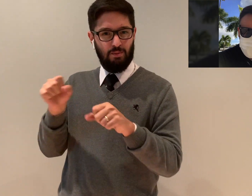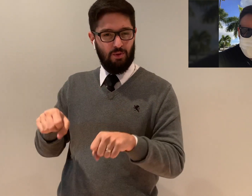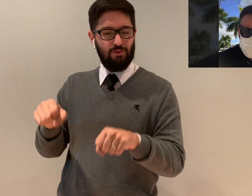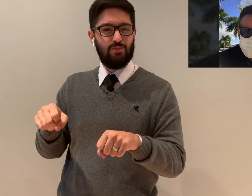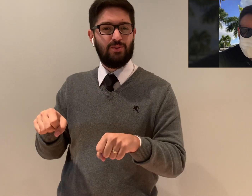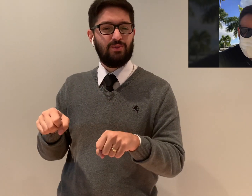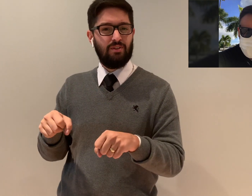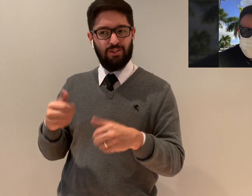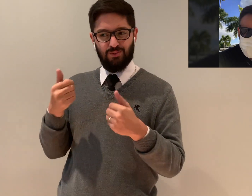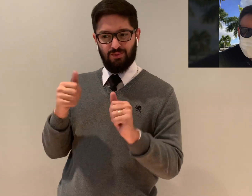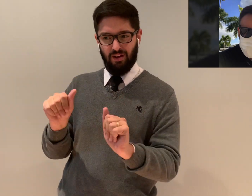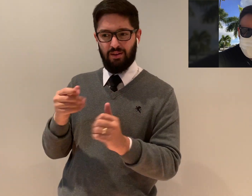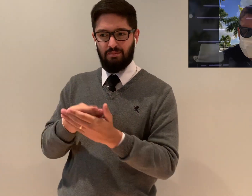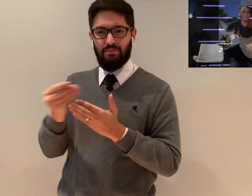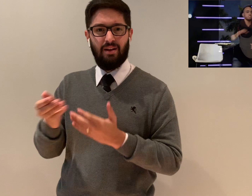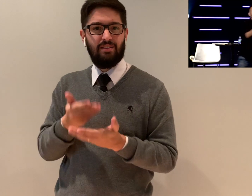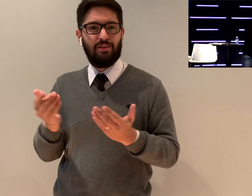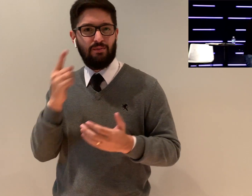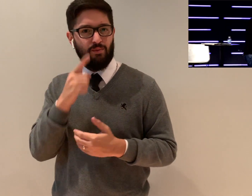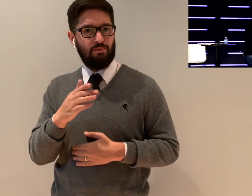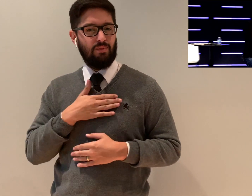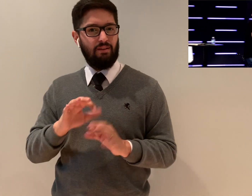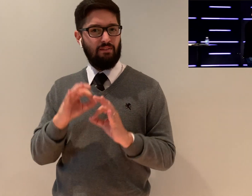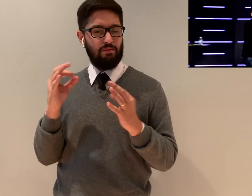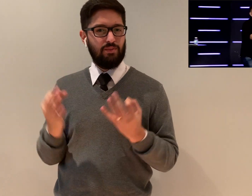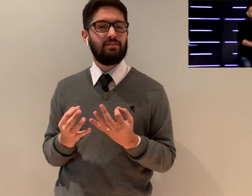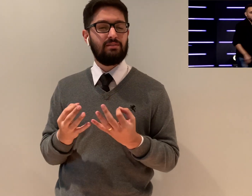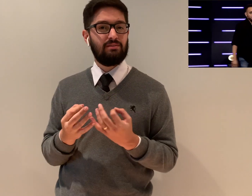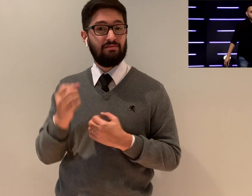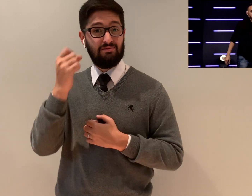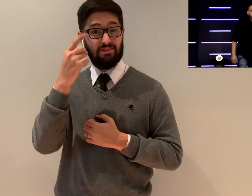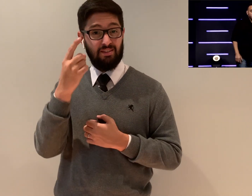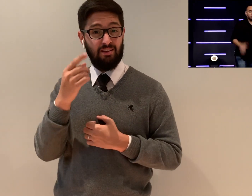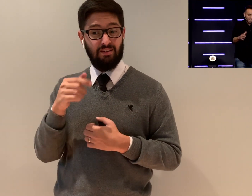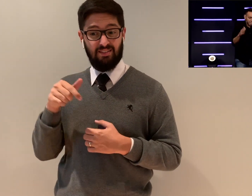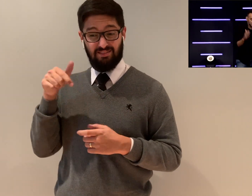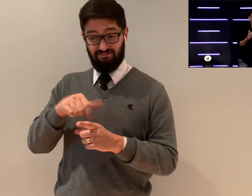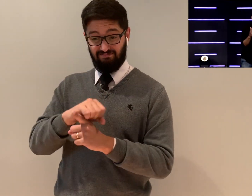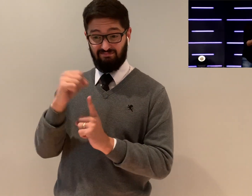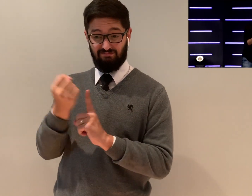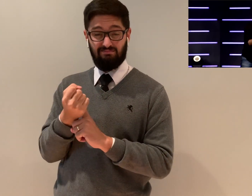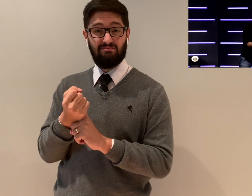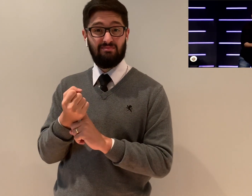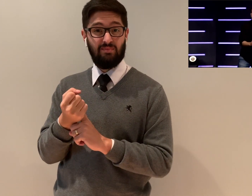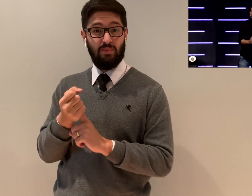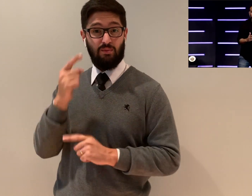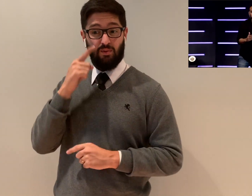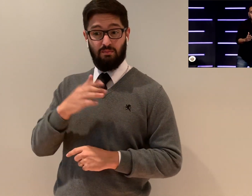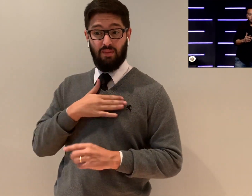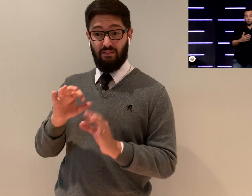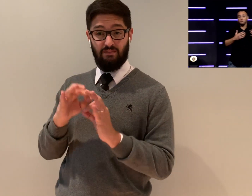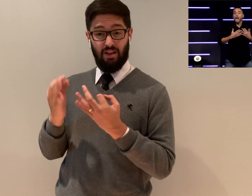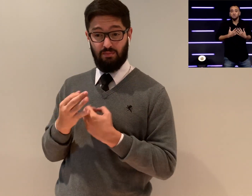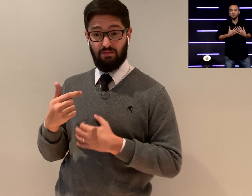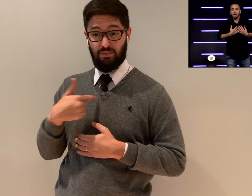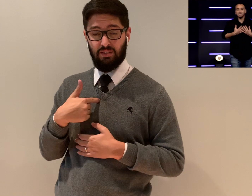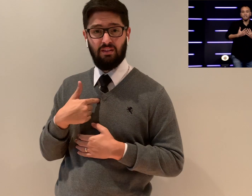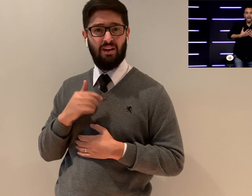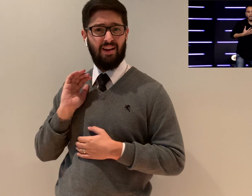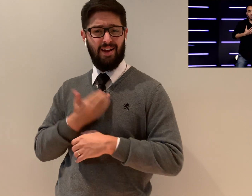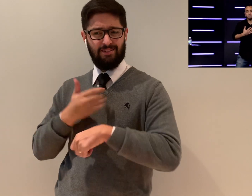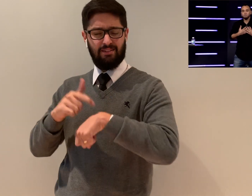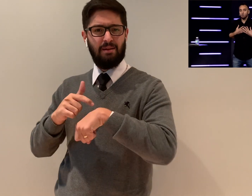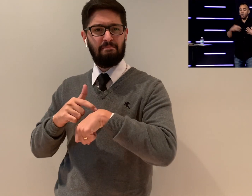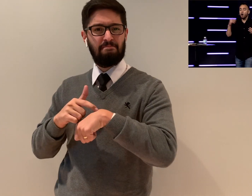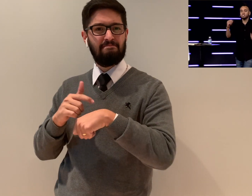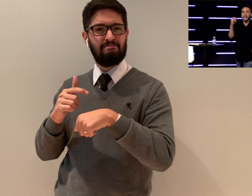as cautious as possible, trying to buy things for my family. You see, in this crisis, for my family and